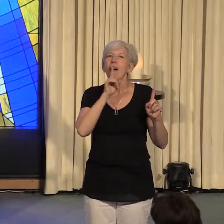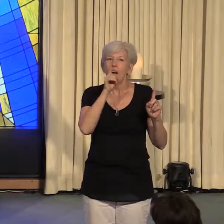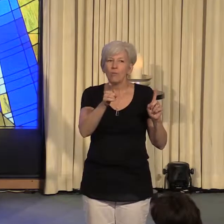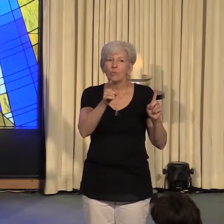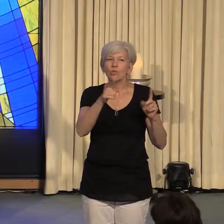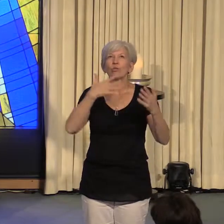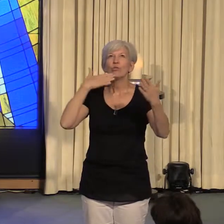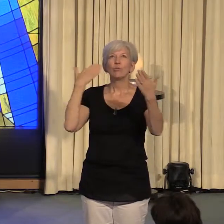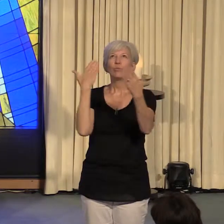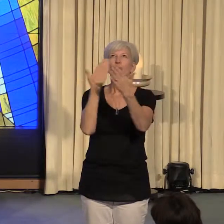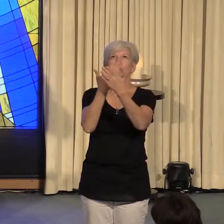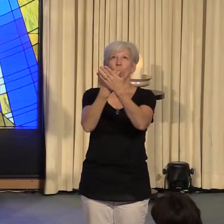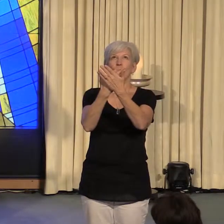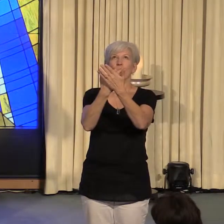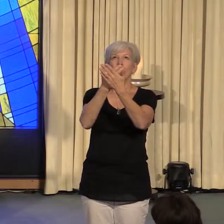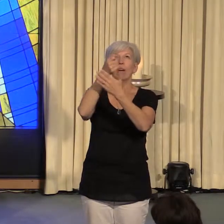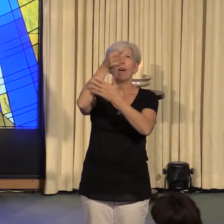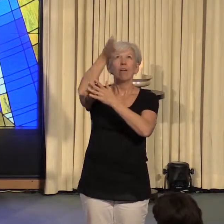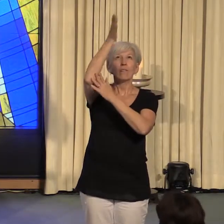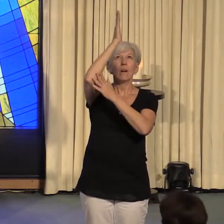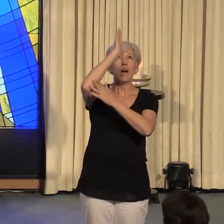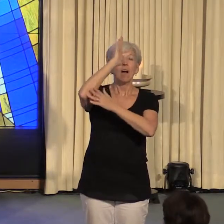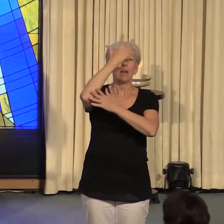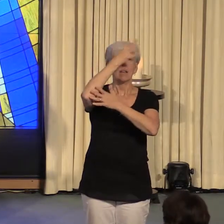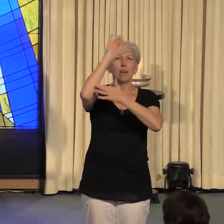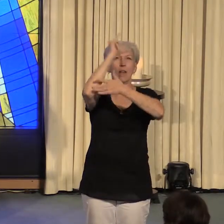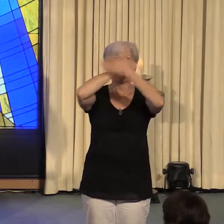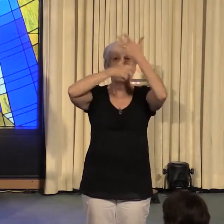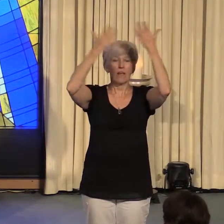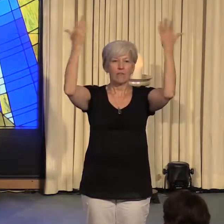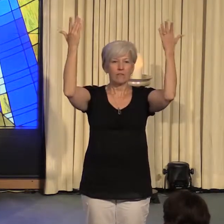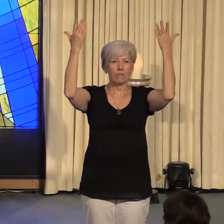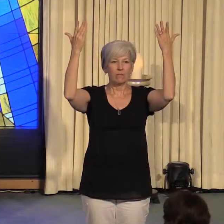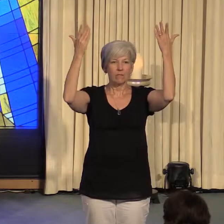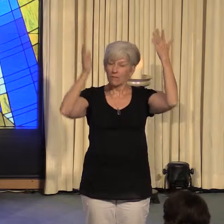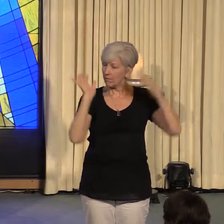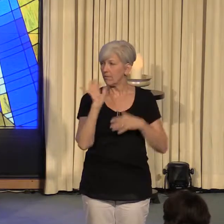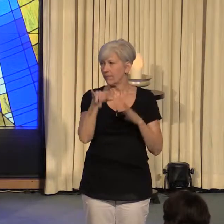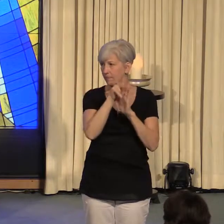is of God and heaven. That's principle.